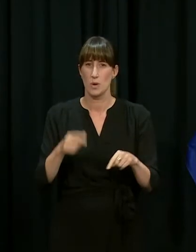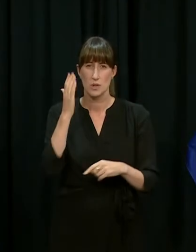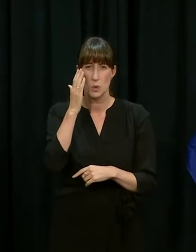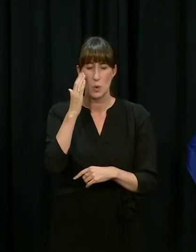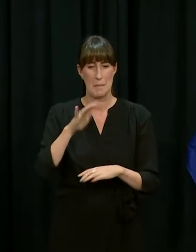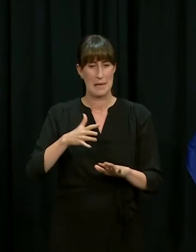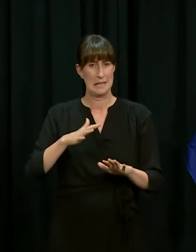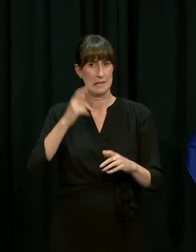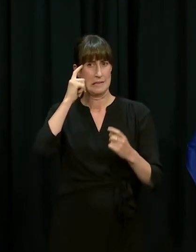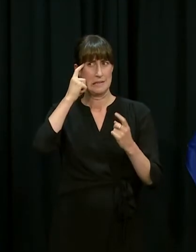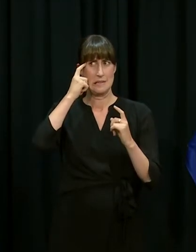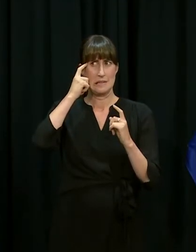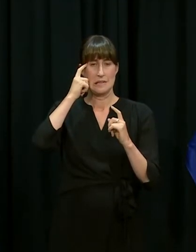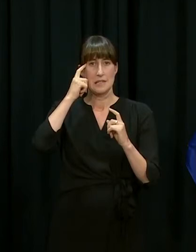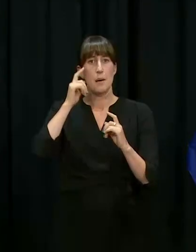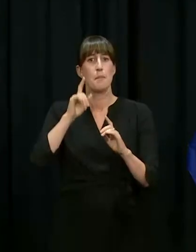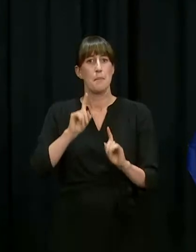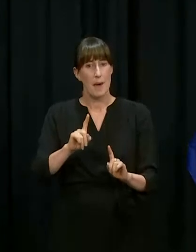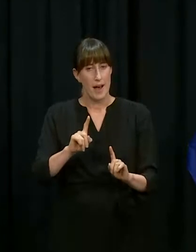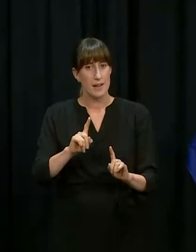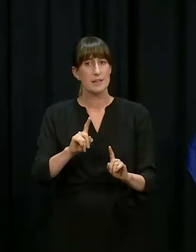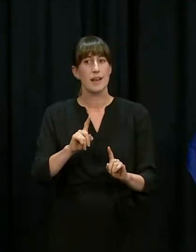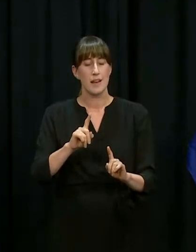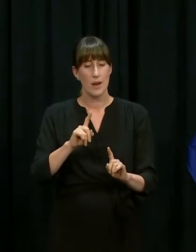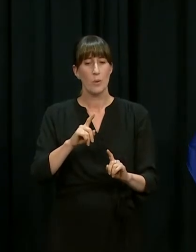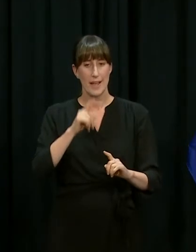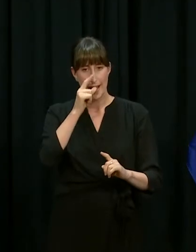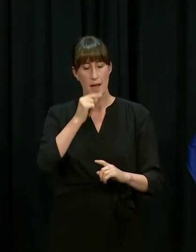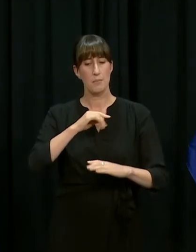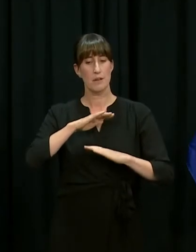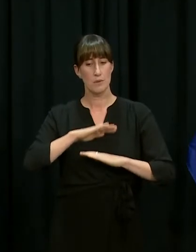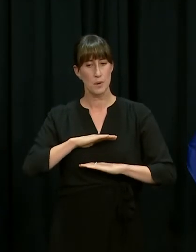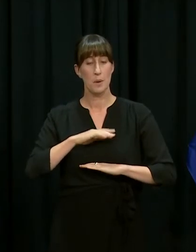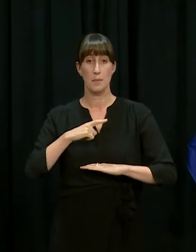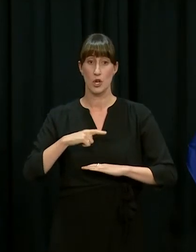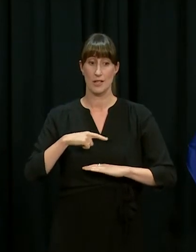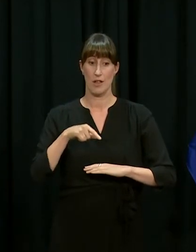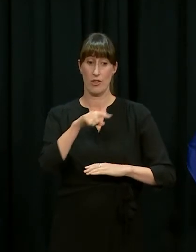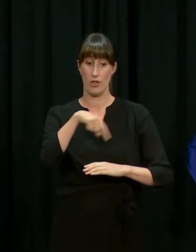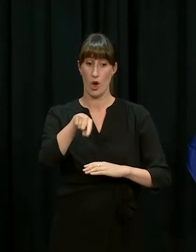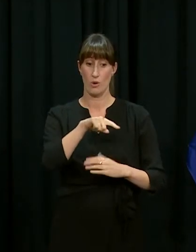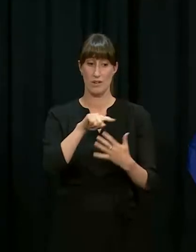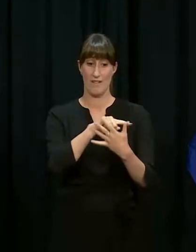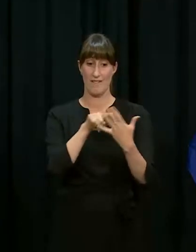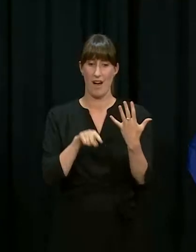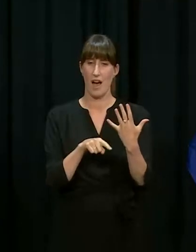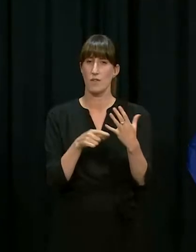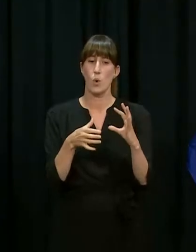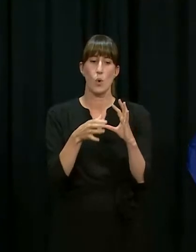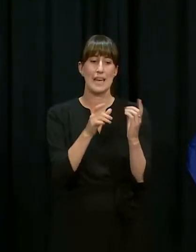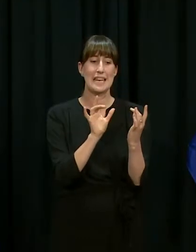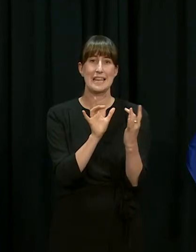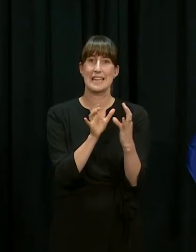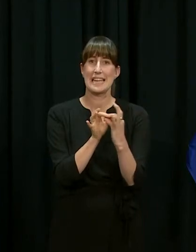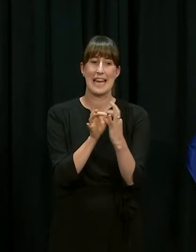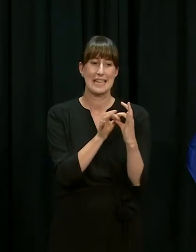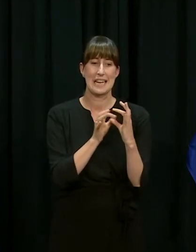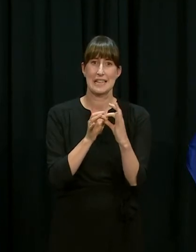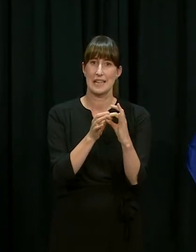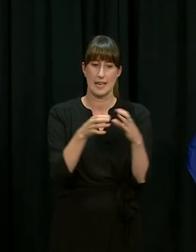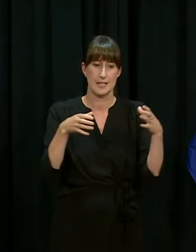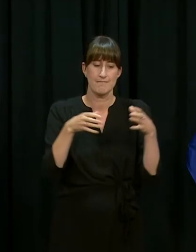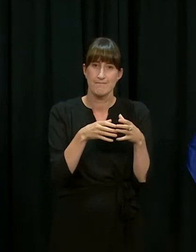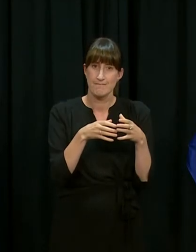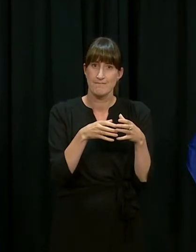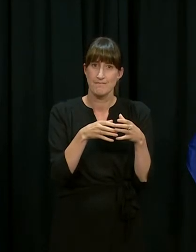reassuring that they are all linked and were identified through the testing that was put in place specifically